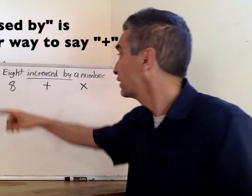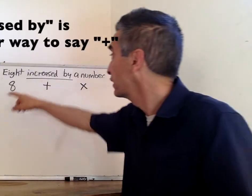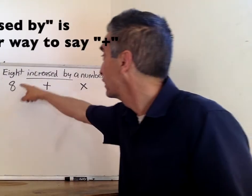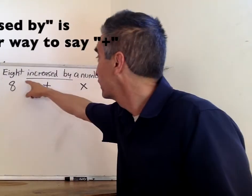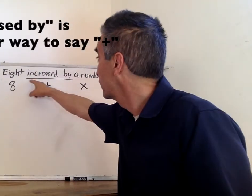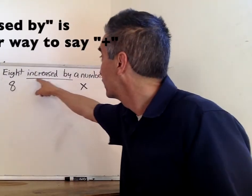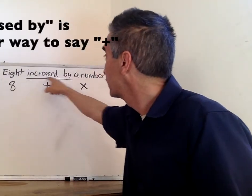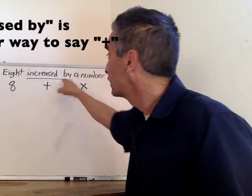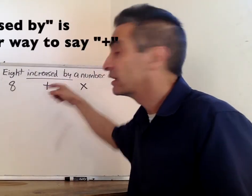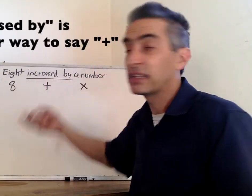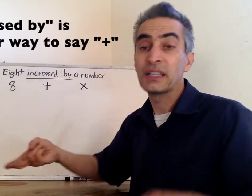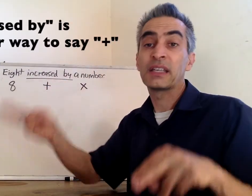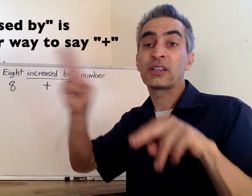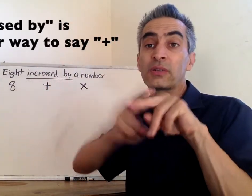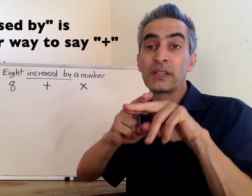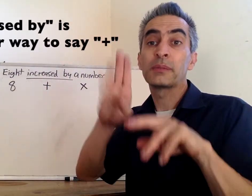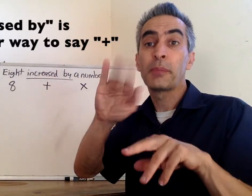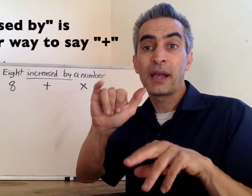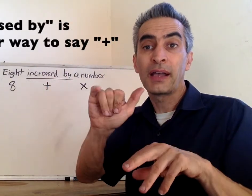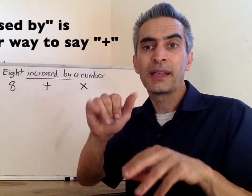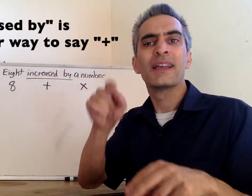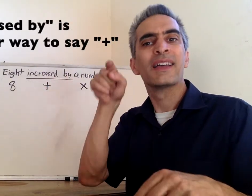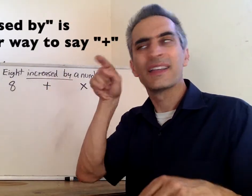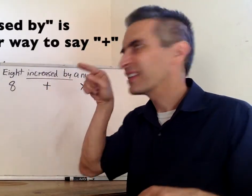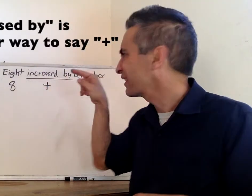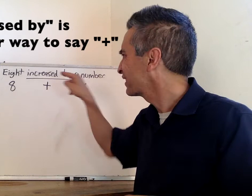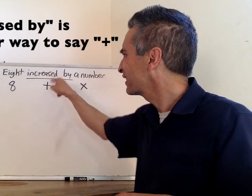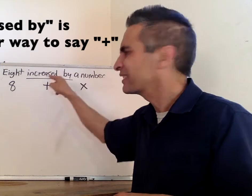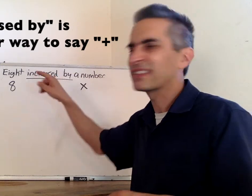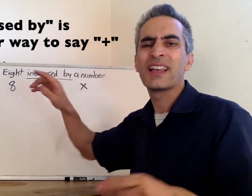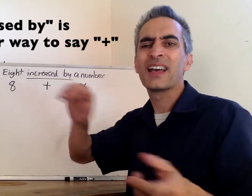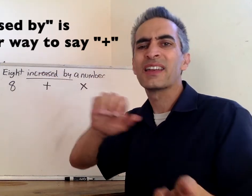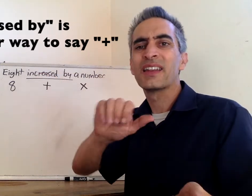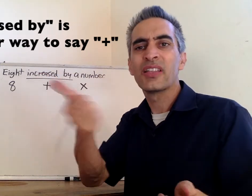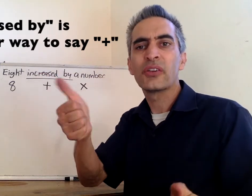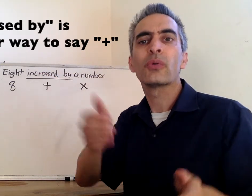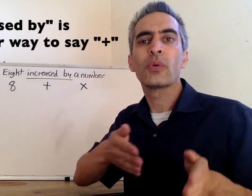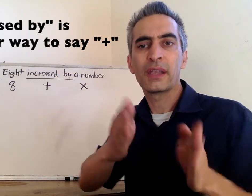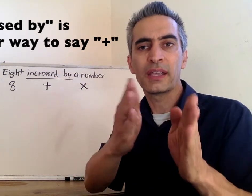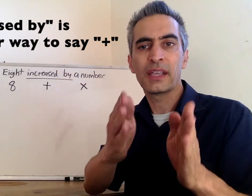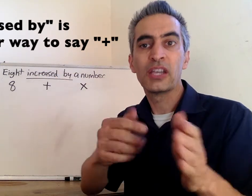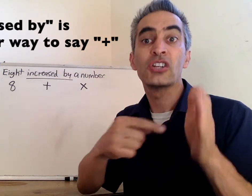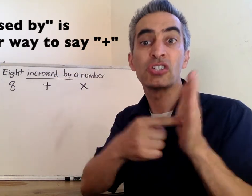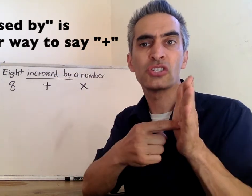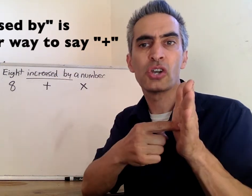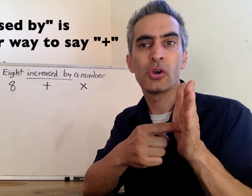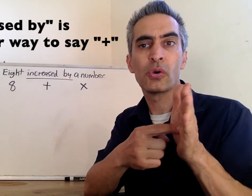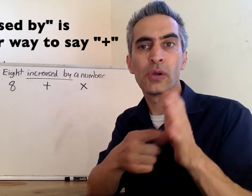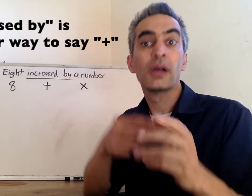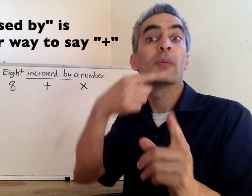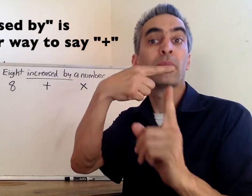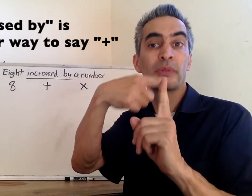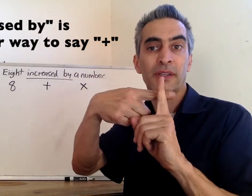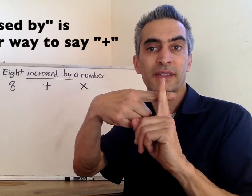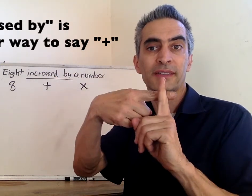Notice that increase by, that's another way to show plus.